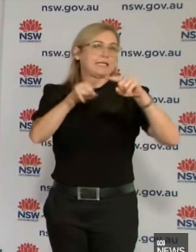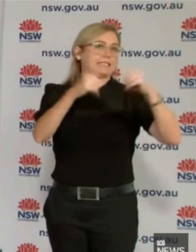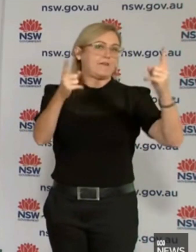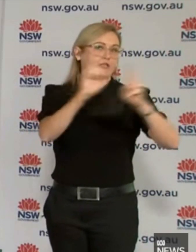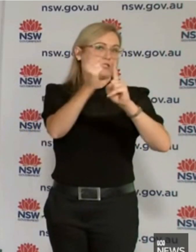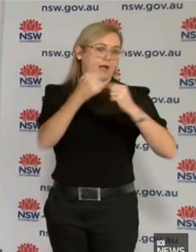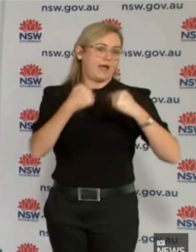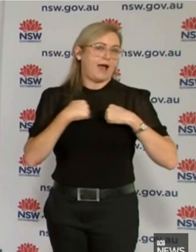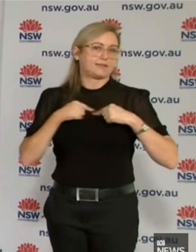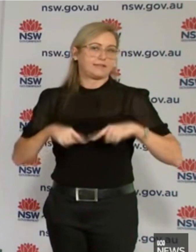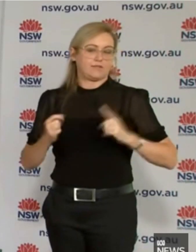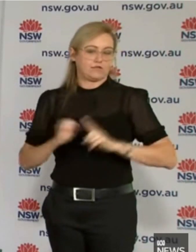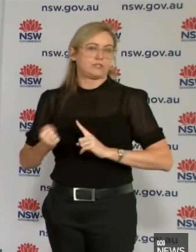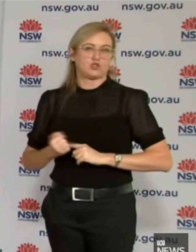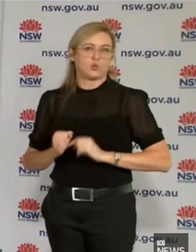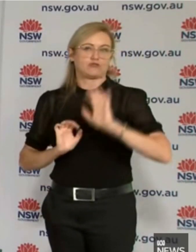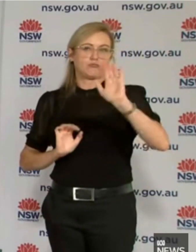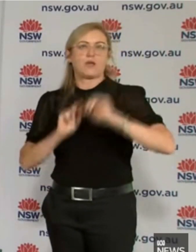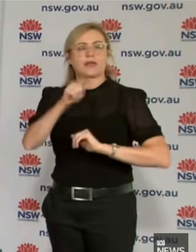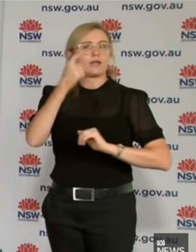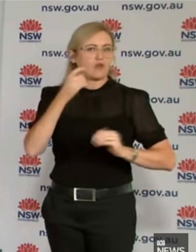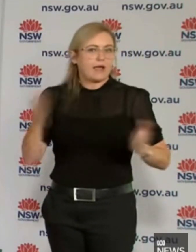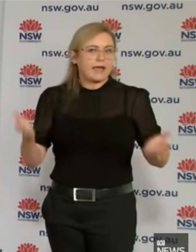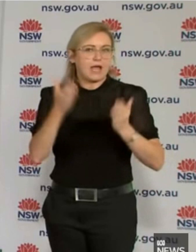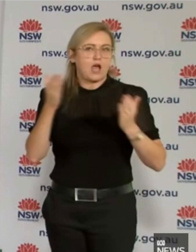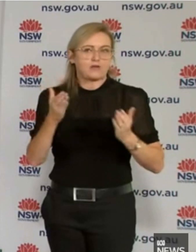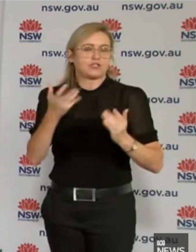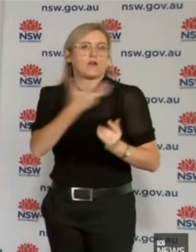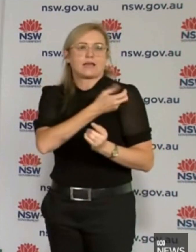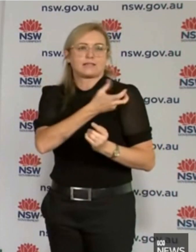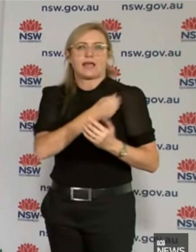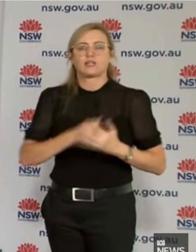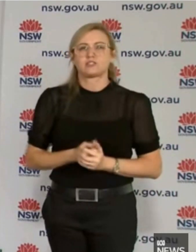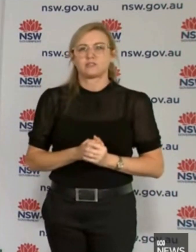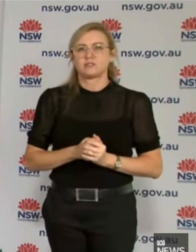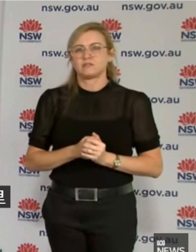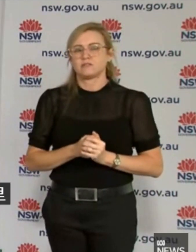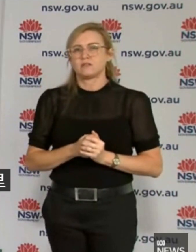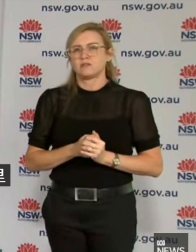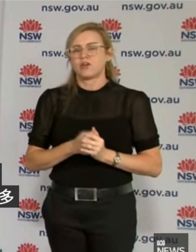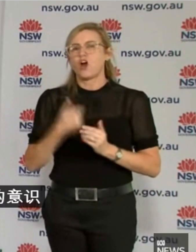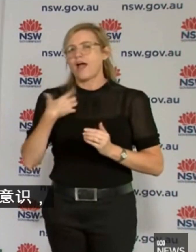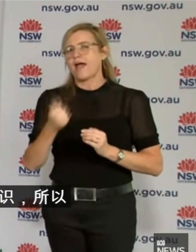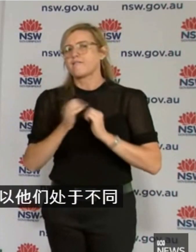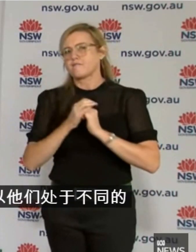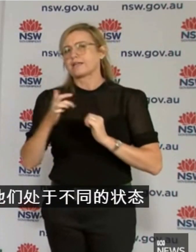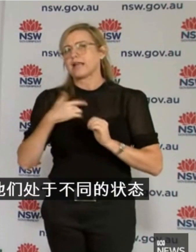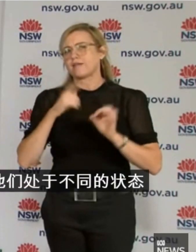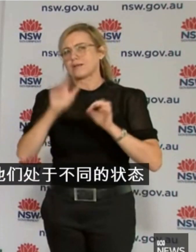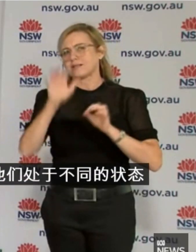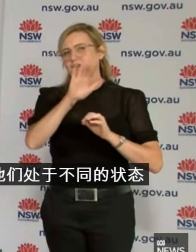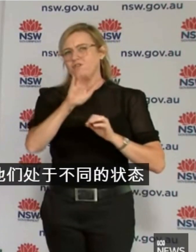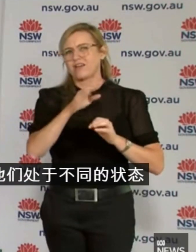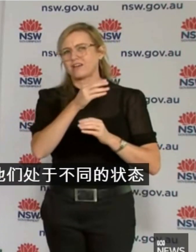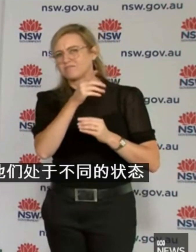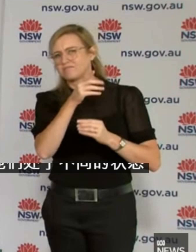think the further north you go in their state, there's not a lot of awareness of even COVID from what I hear from friends up that way. So they're in a different